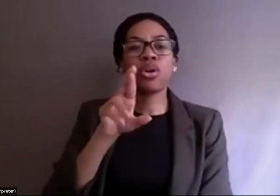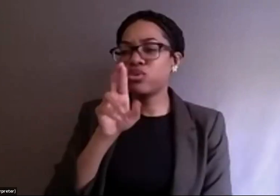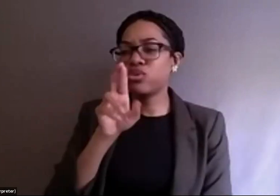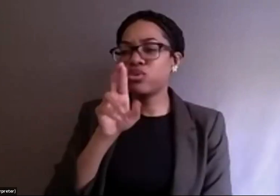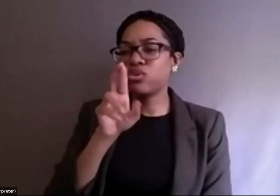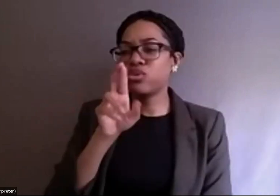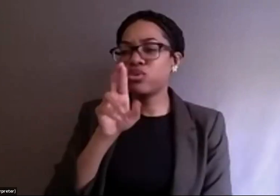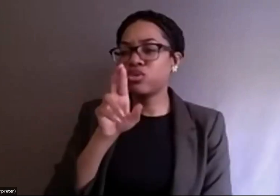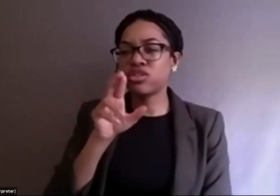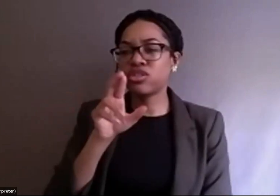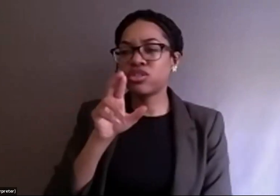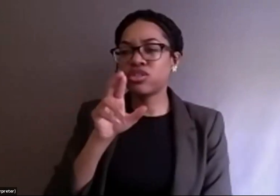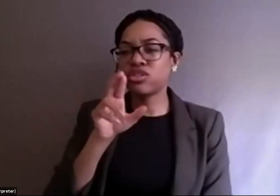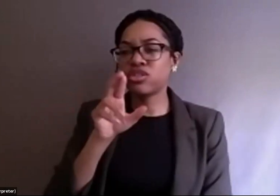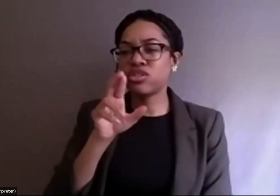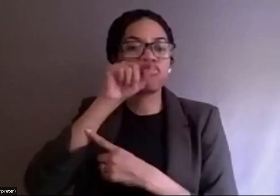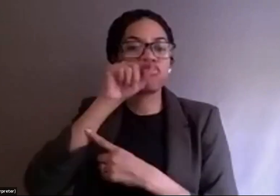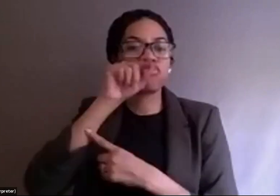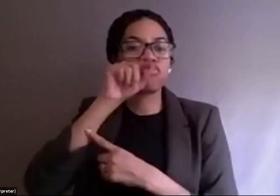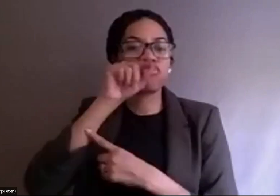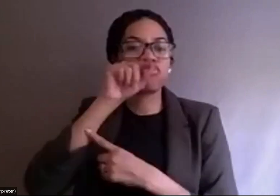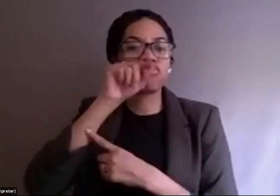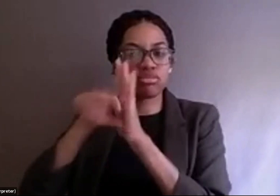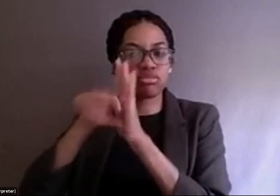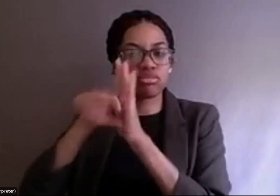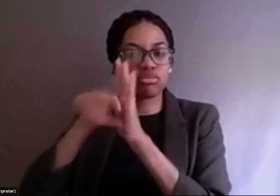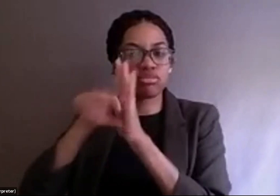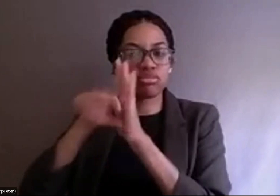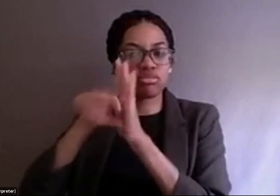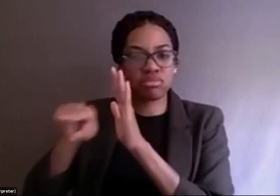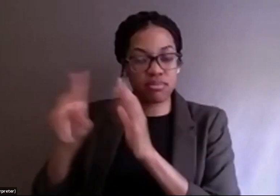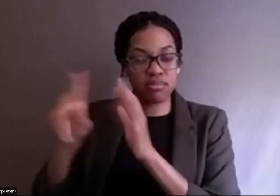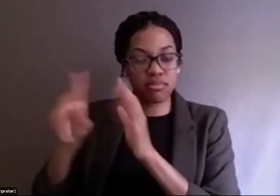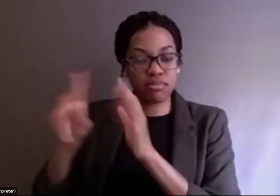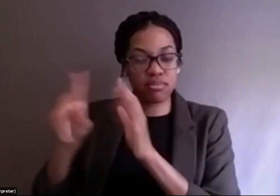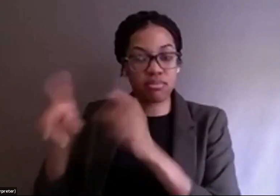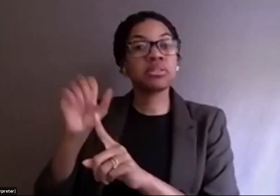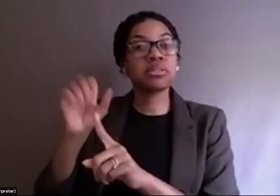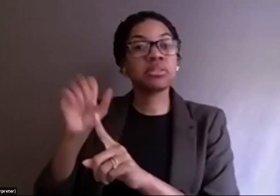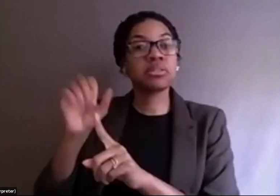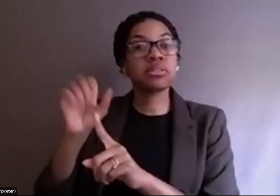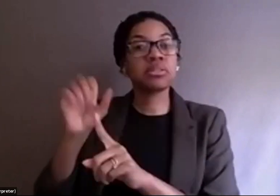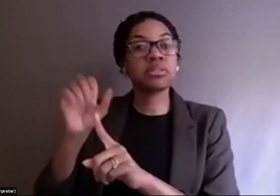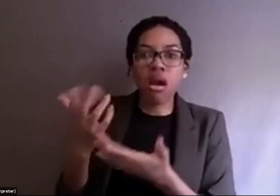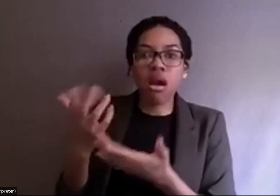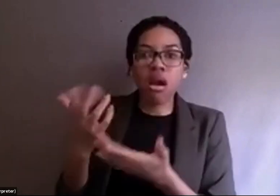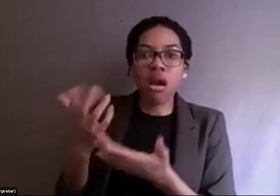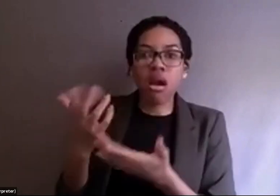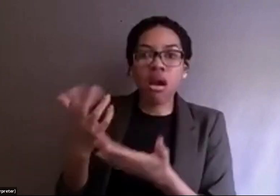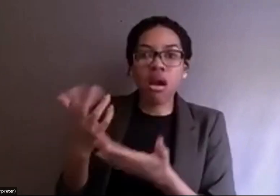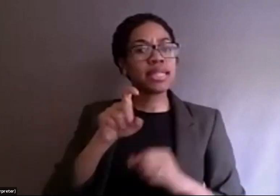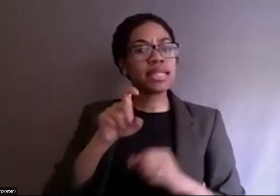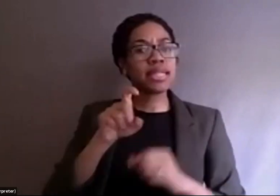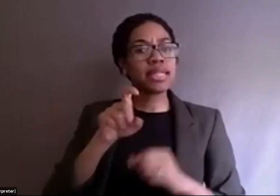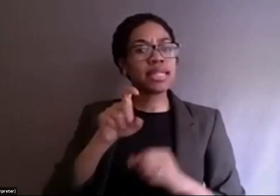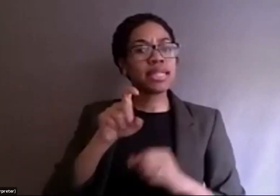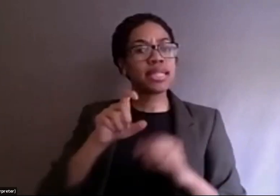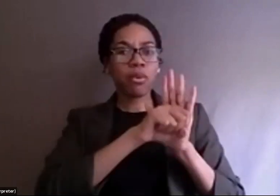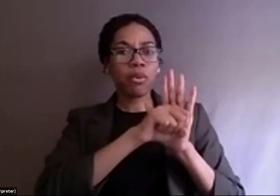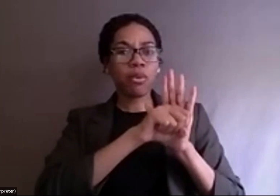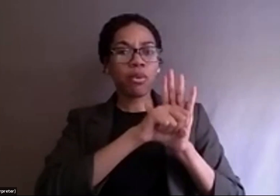So we decided we were going to get a symbol, and that symbol was the Black Panther. And I mean,